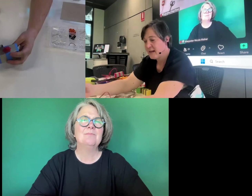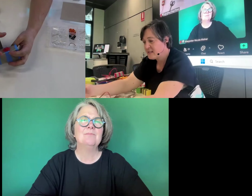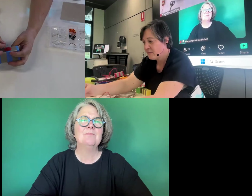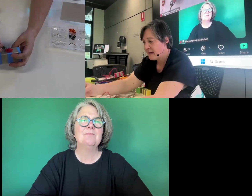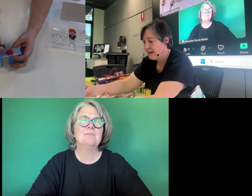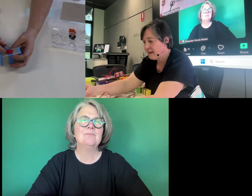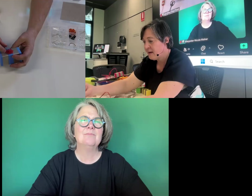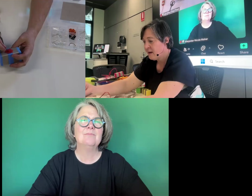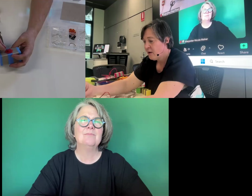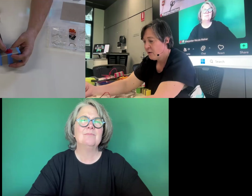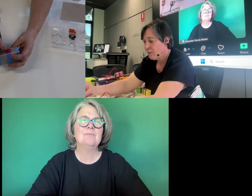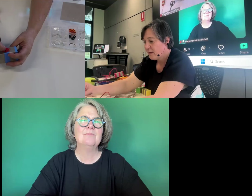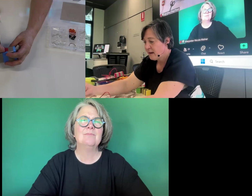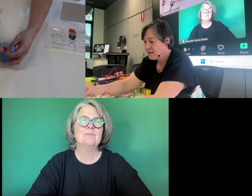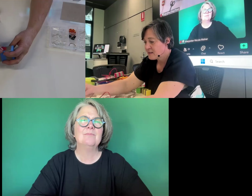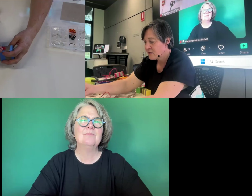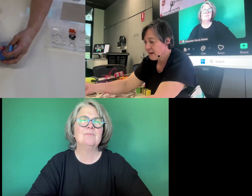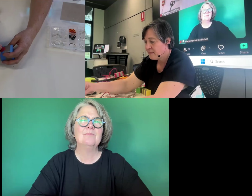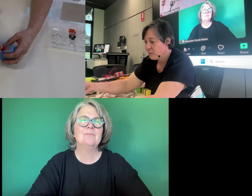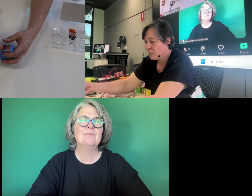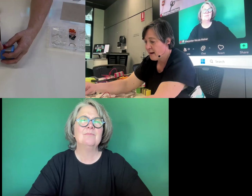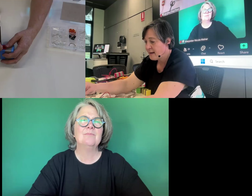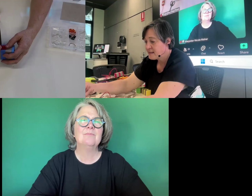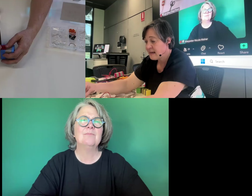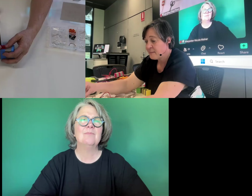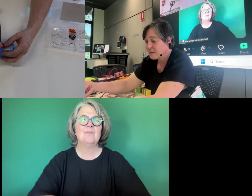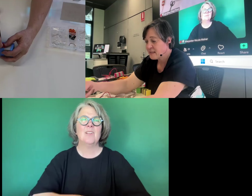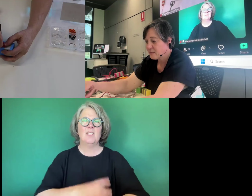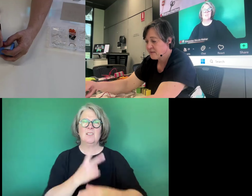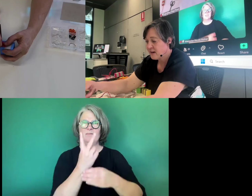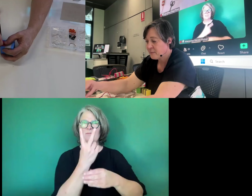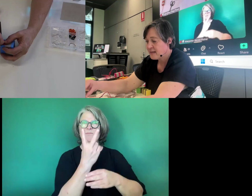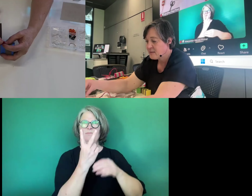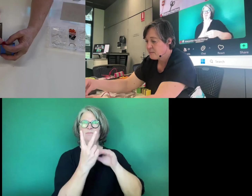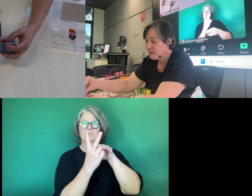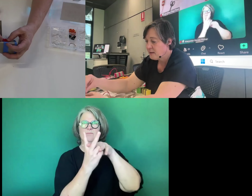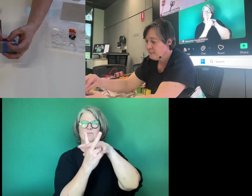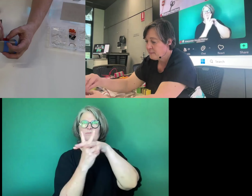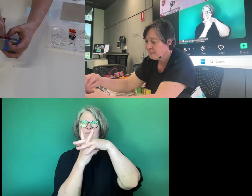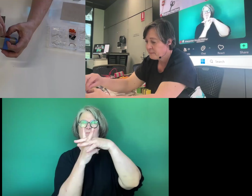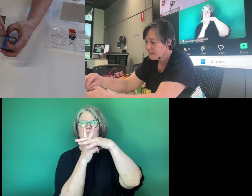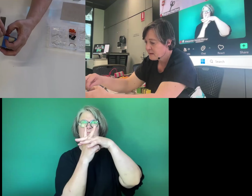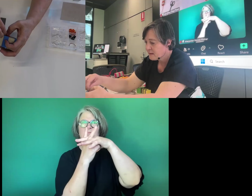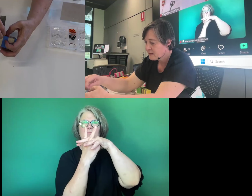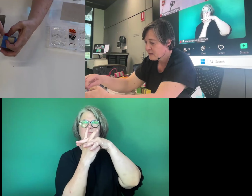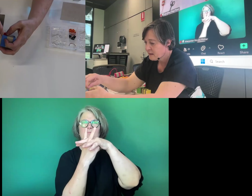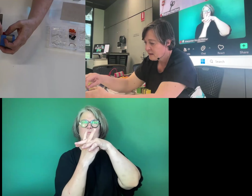2 different ways of making. We then just grab the wires, same as we did with the vibration motor.